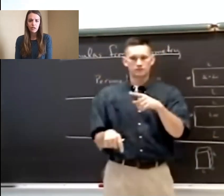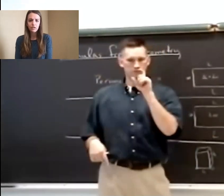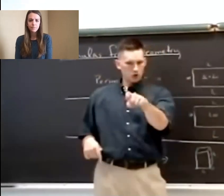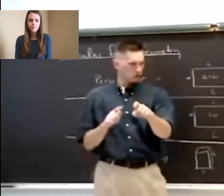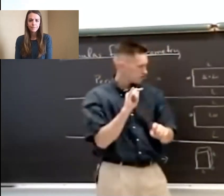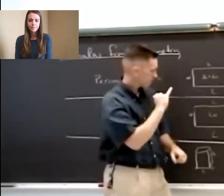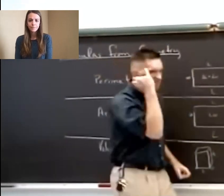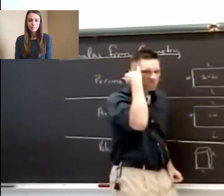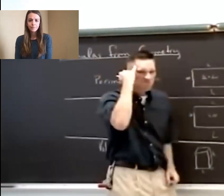width.